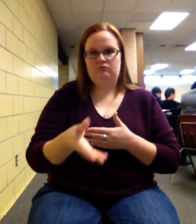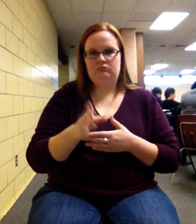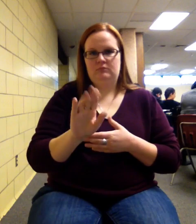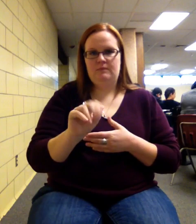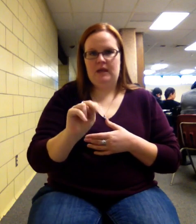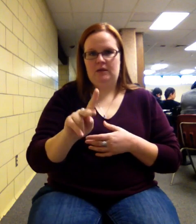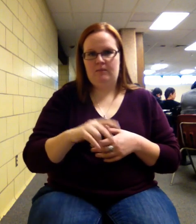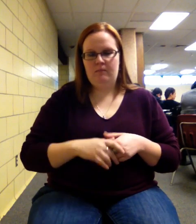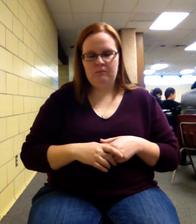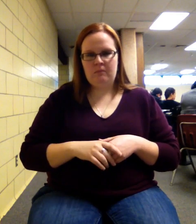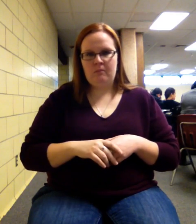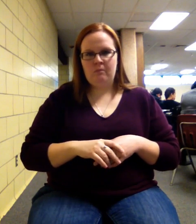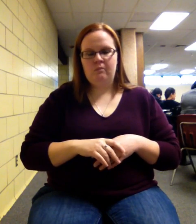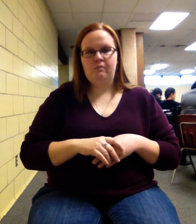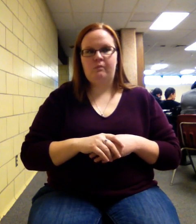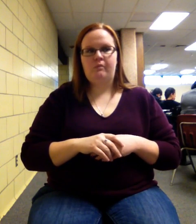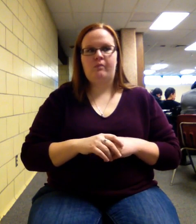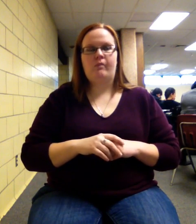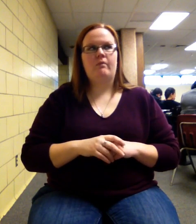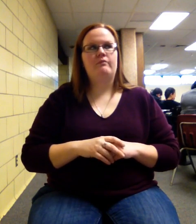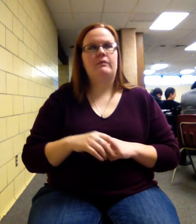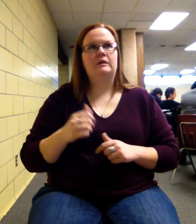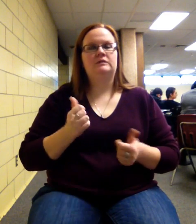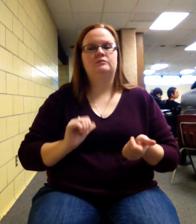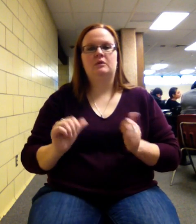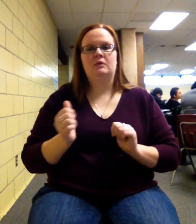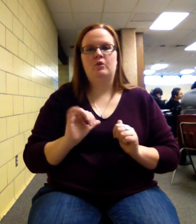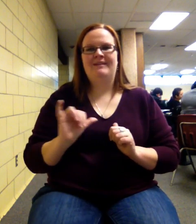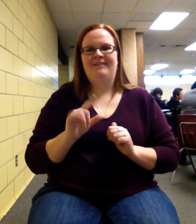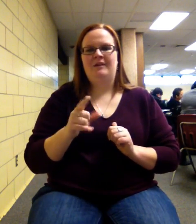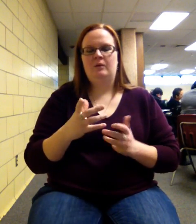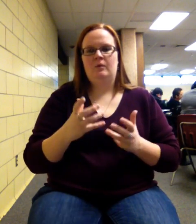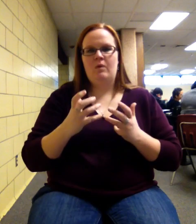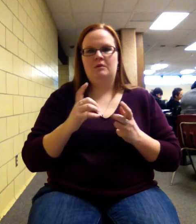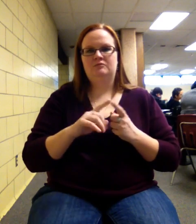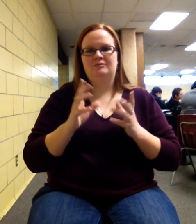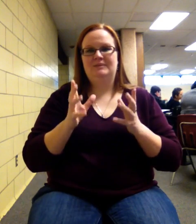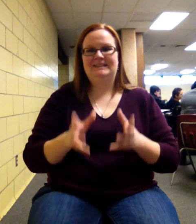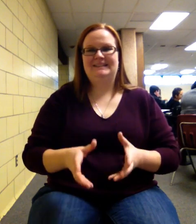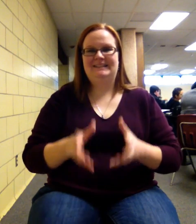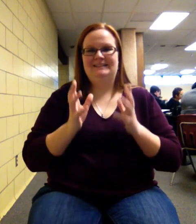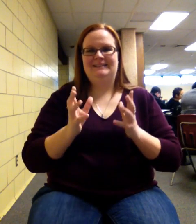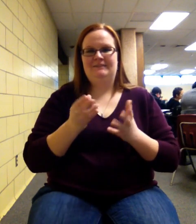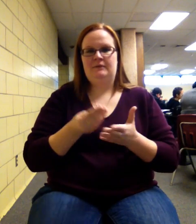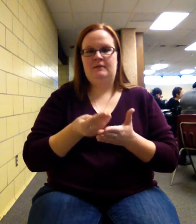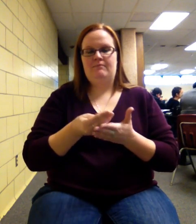And let's pretend like you want to leave the money in the bank for 1